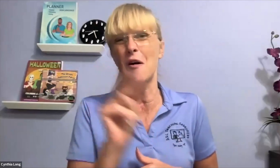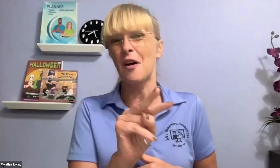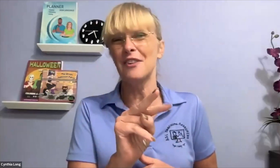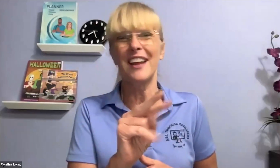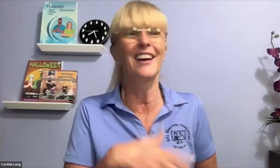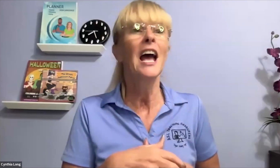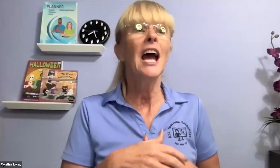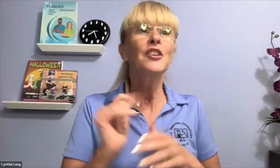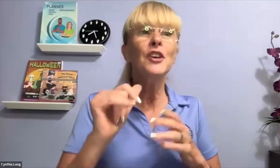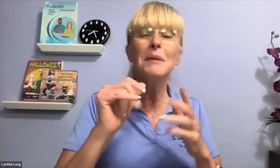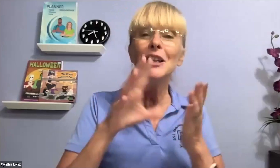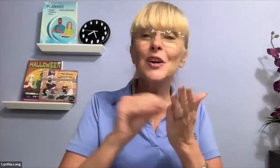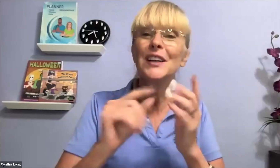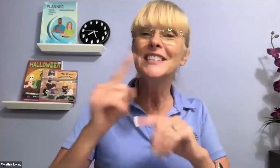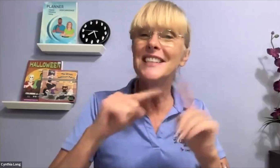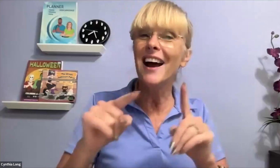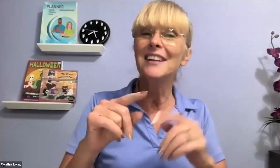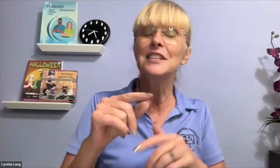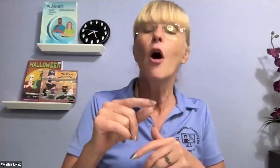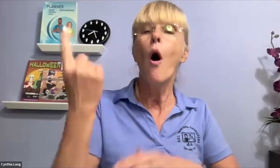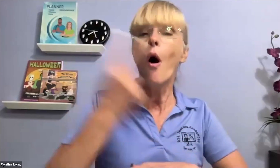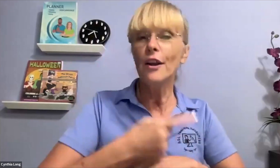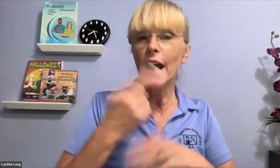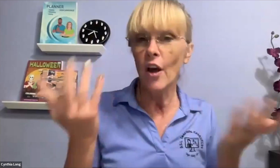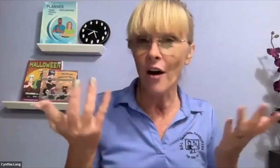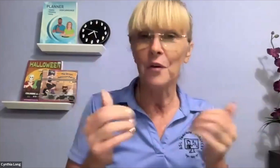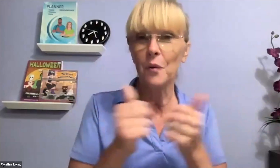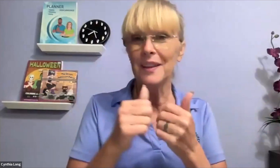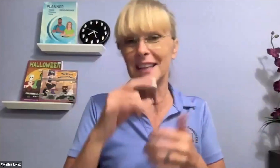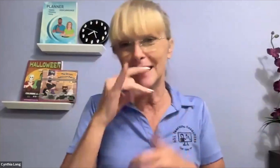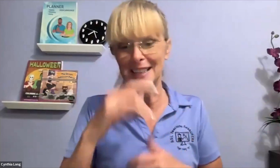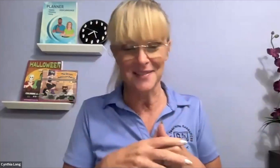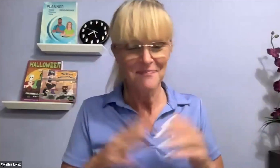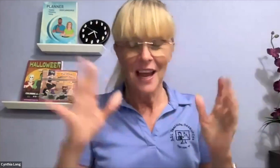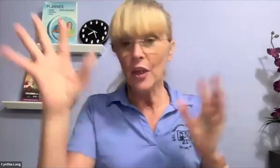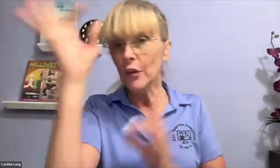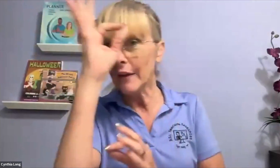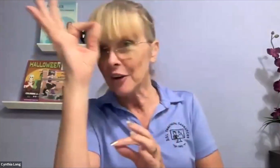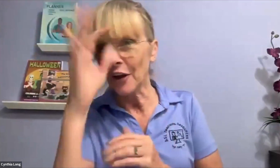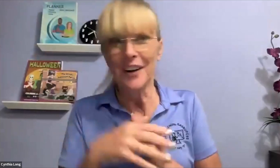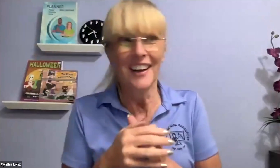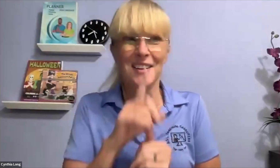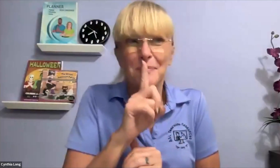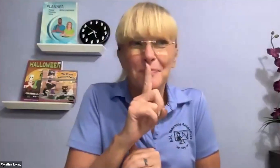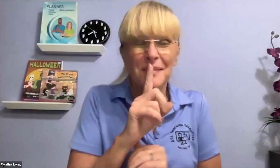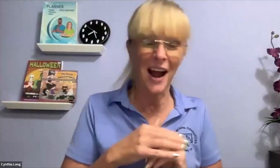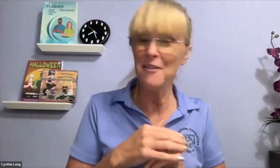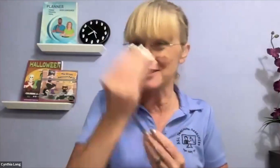walk over there, and you could be learning signs all day long with the kids. They'll never know. I won't